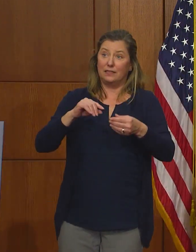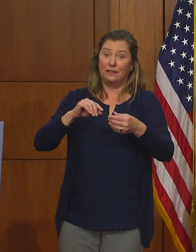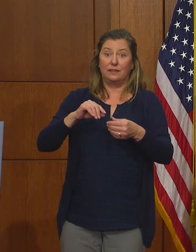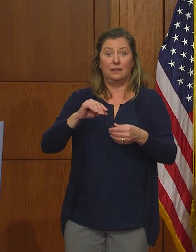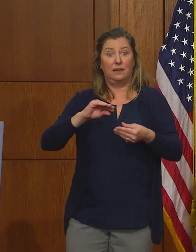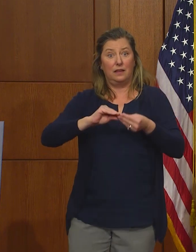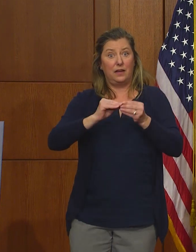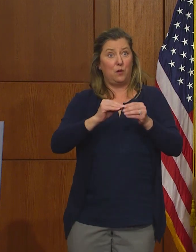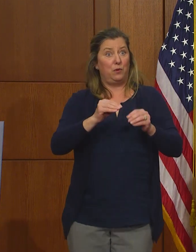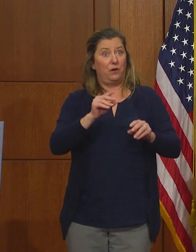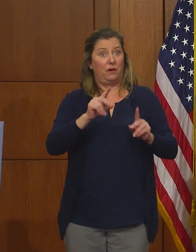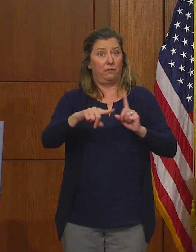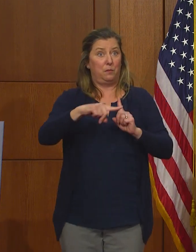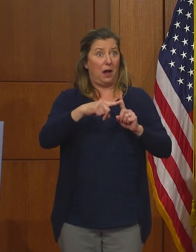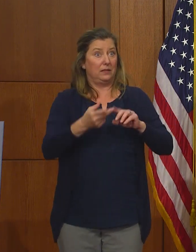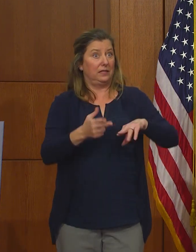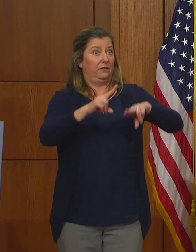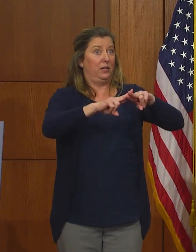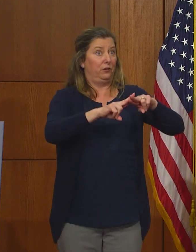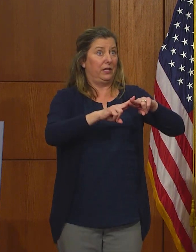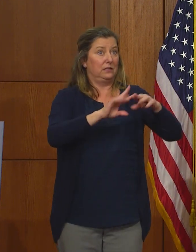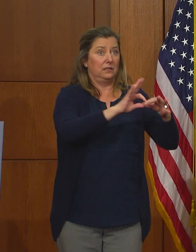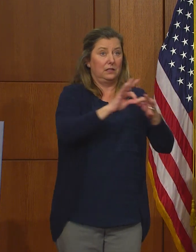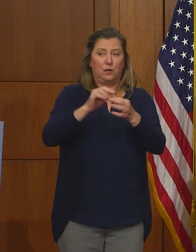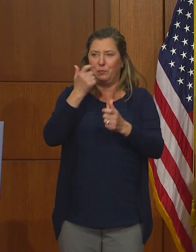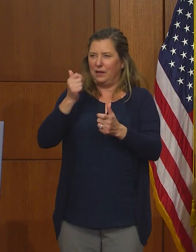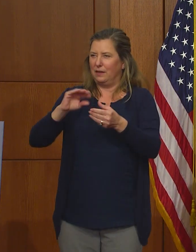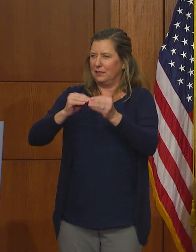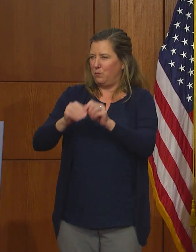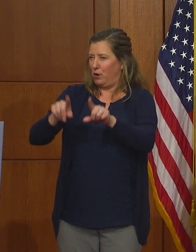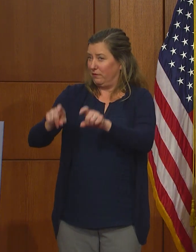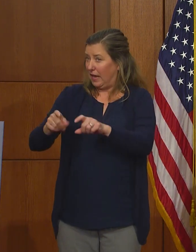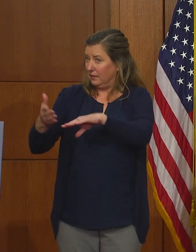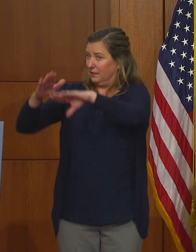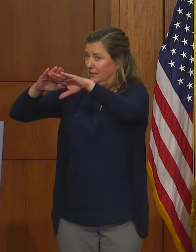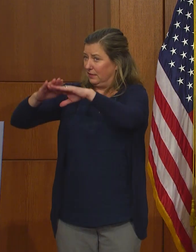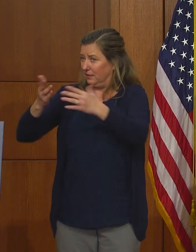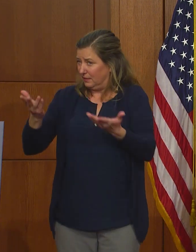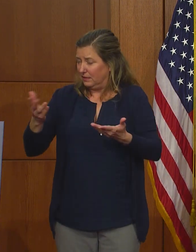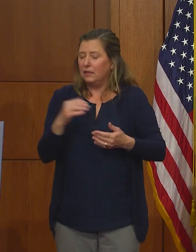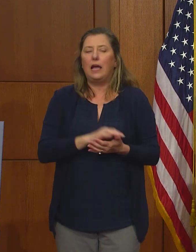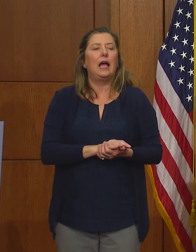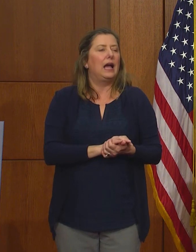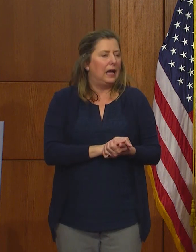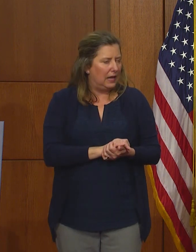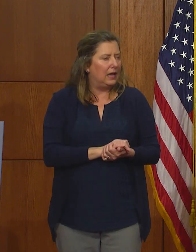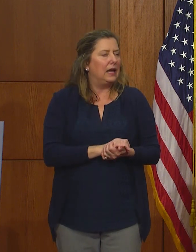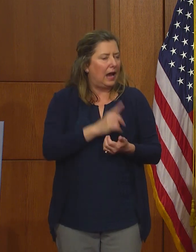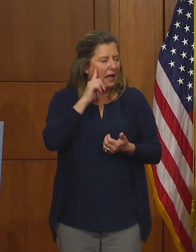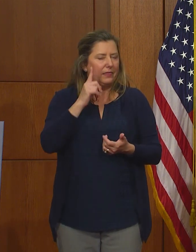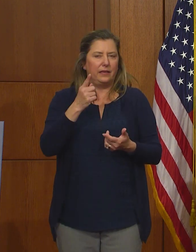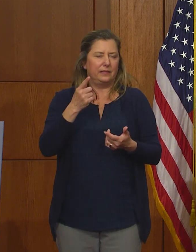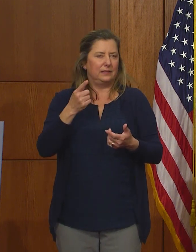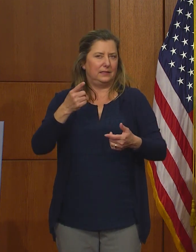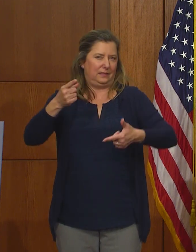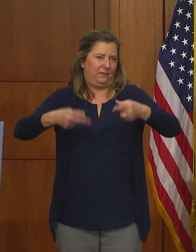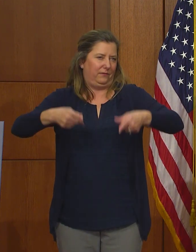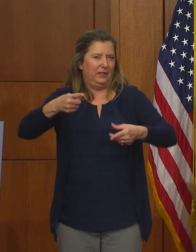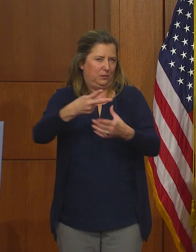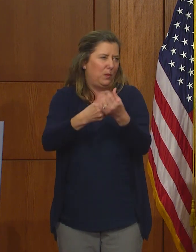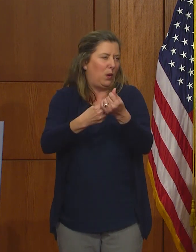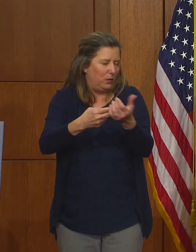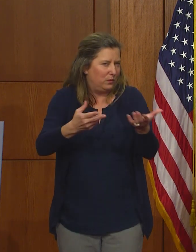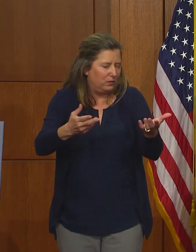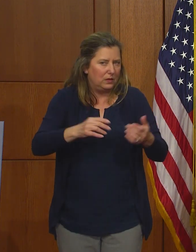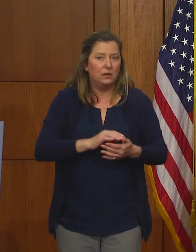cases attributed to increased testing? Is that your question? Yeah, I think it's likely a combination. I think that's what I'd